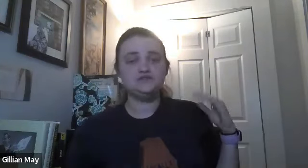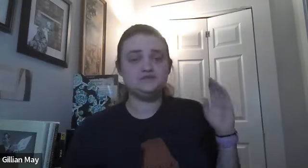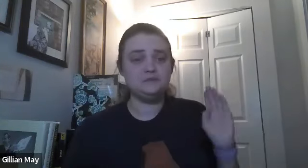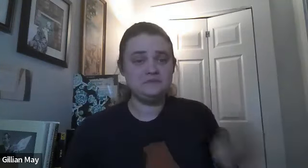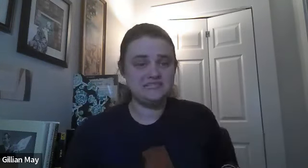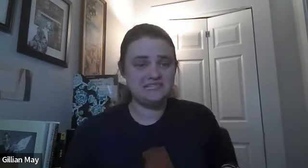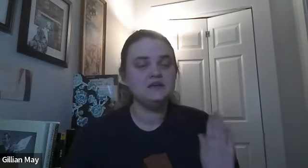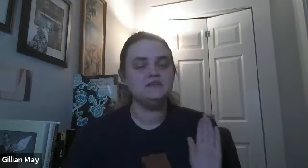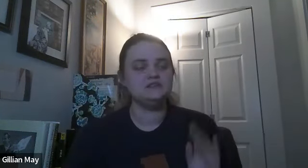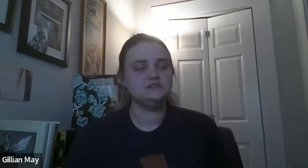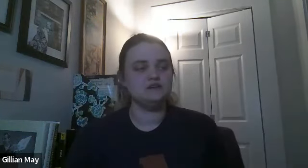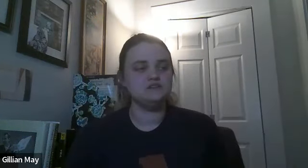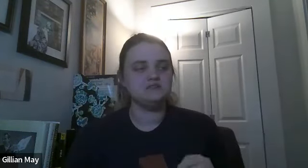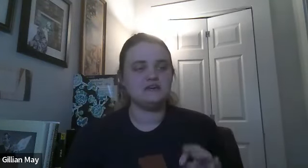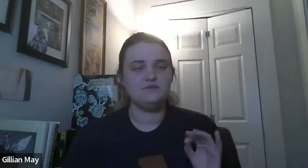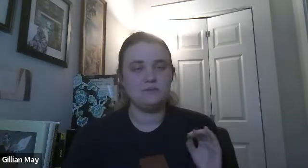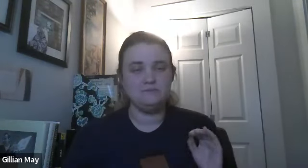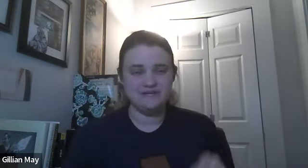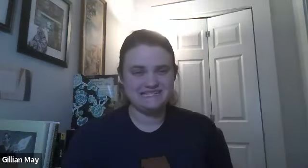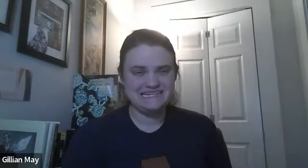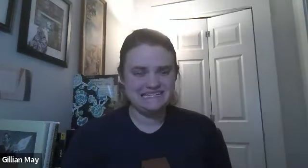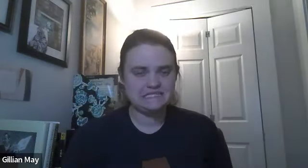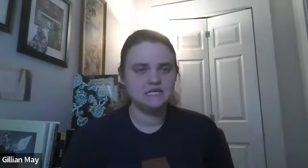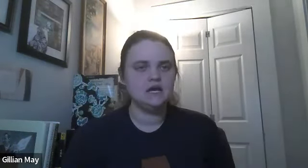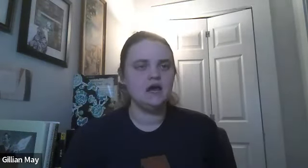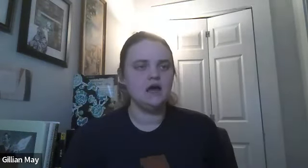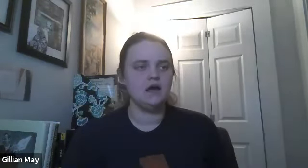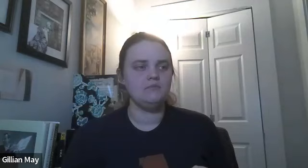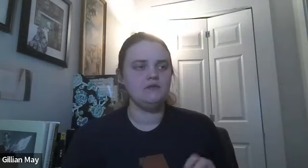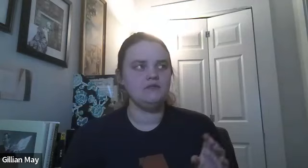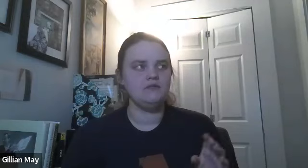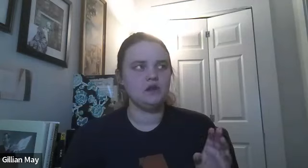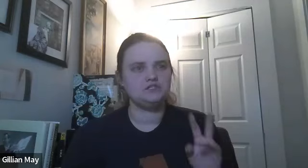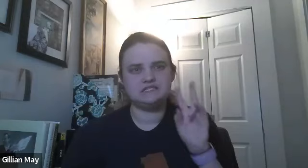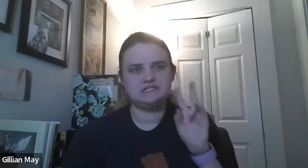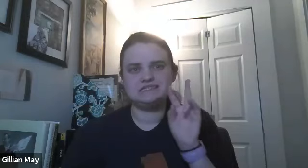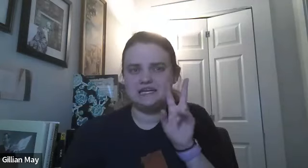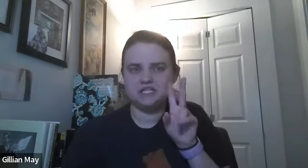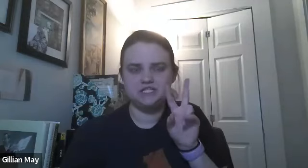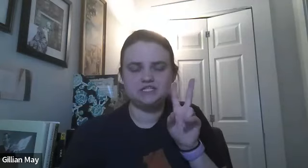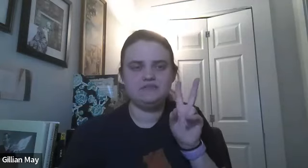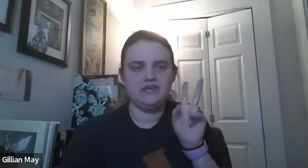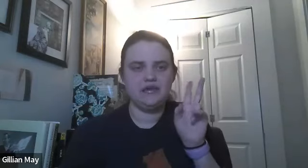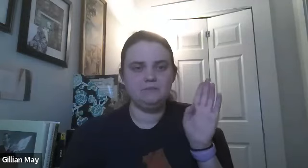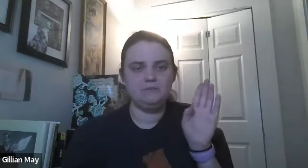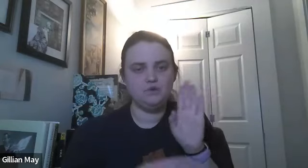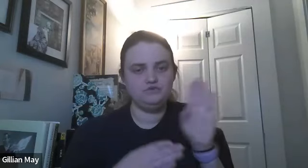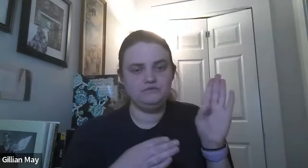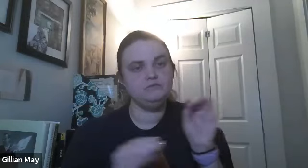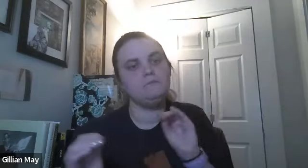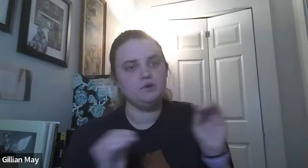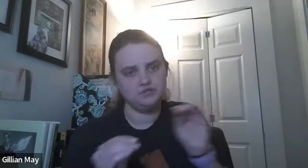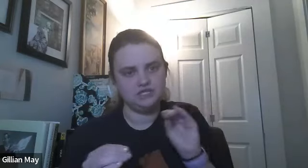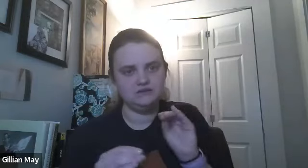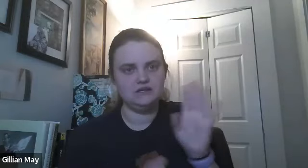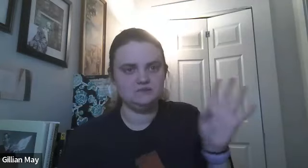So for busy, this is also the sign for business. There's just slight changes in the move, the motion is